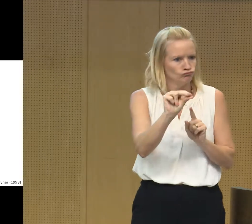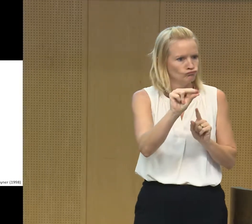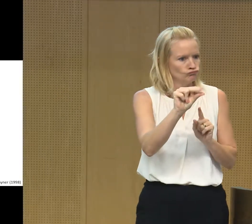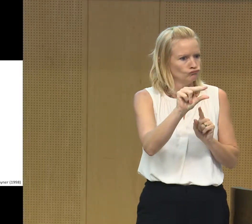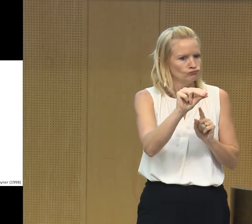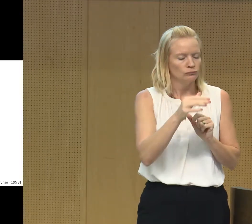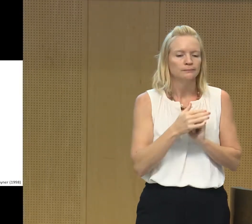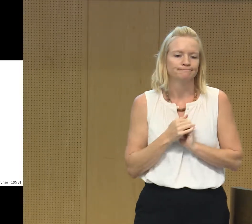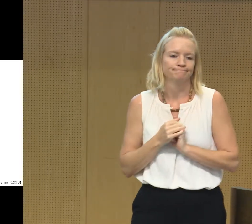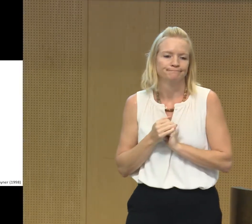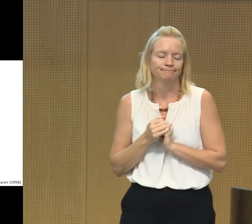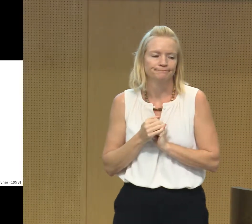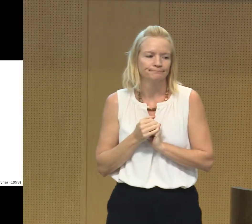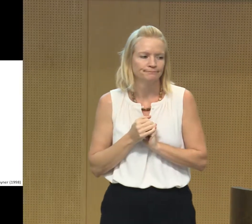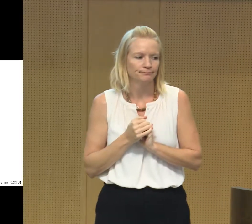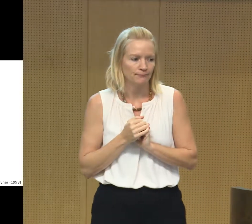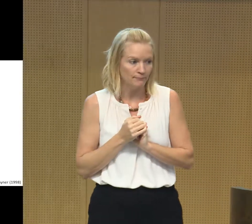Adults do not stop and look at each word.